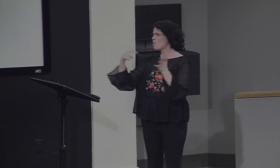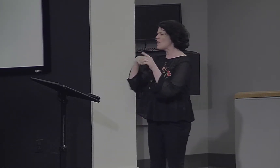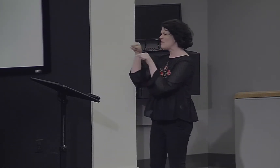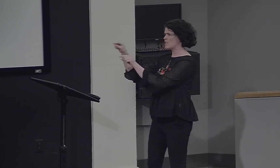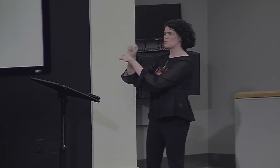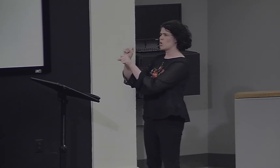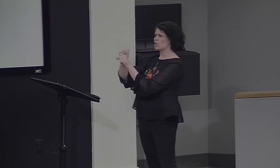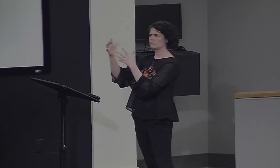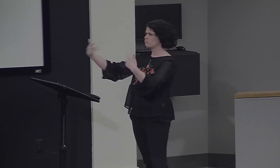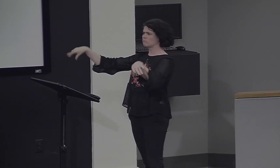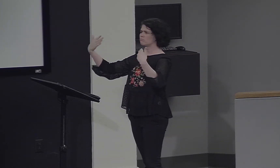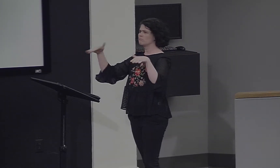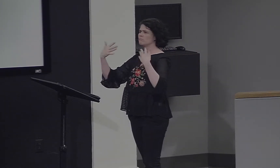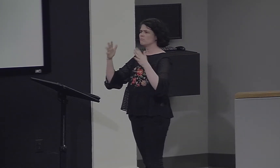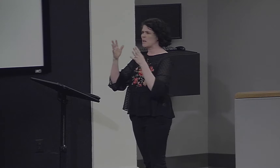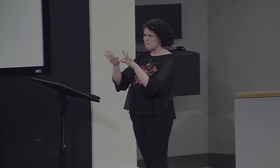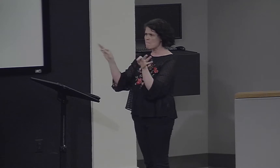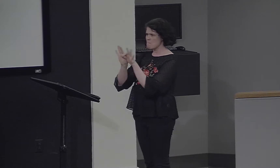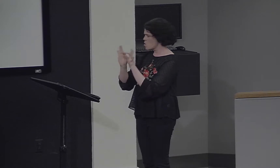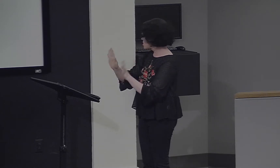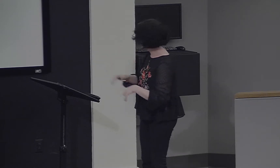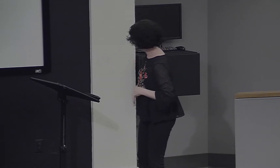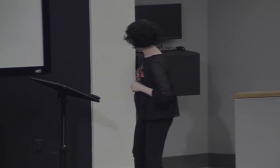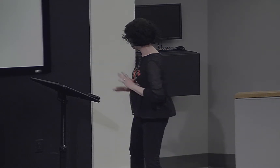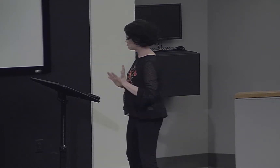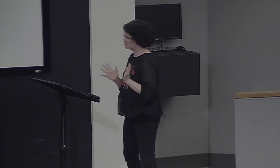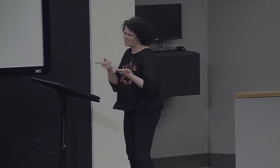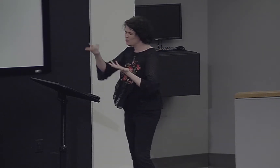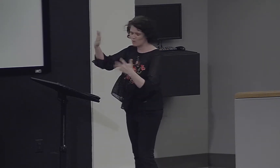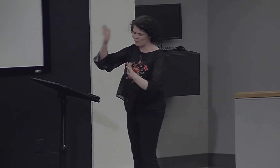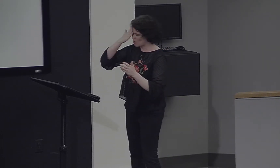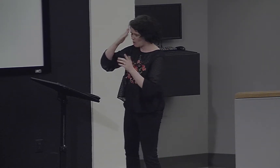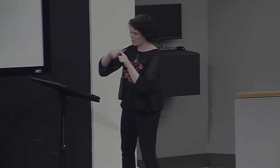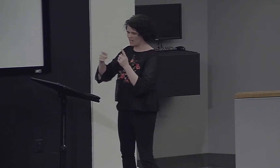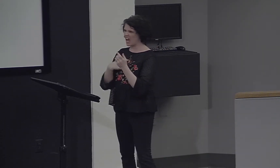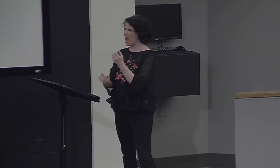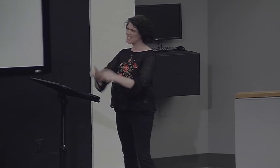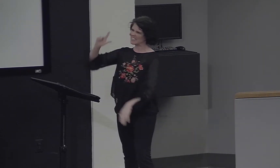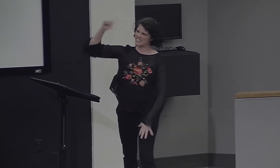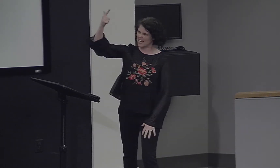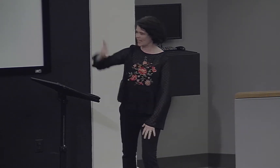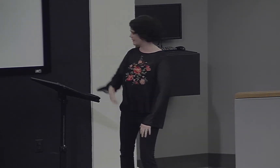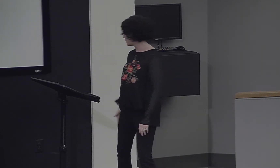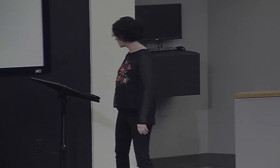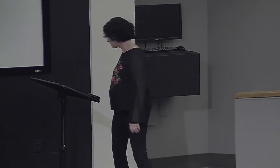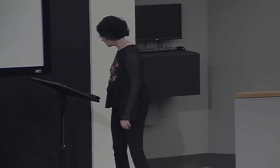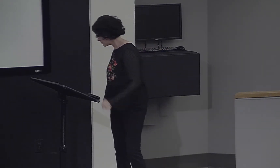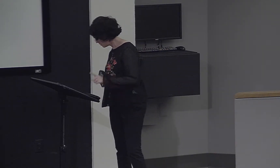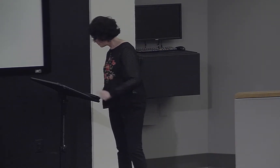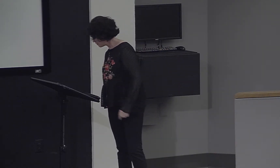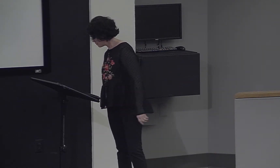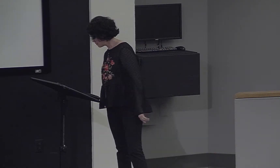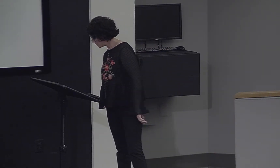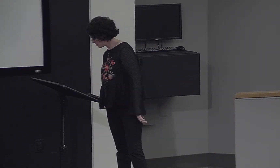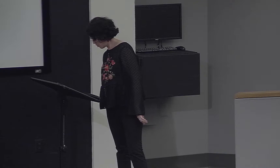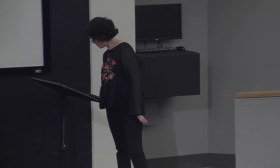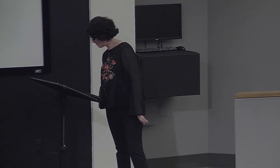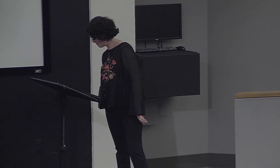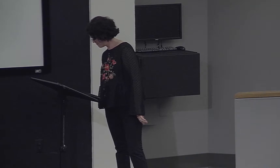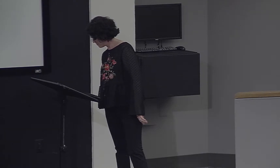us as interpreters, this is maddening. And so this work is uniquely important. You know this already. I'm just coming